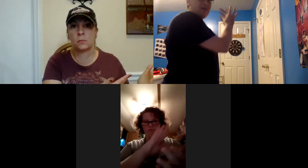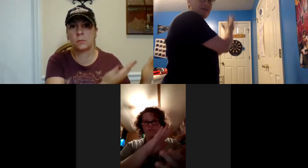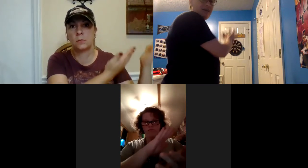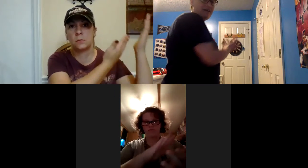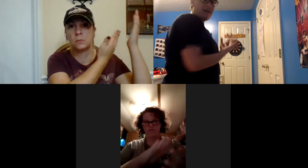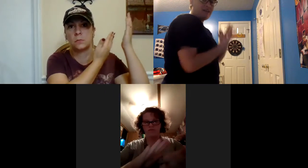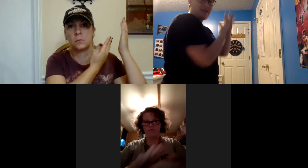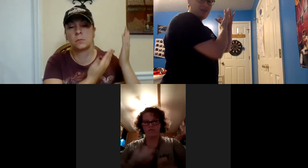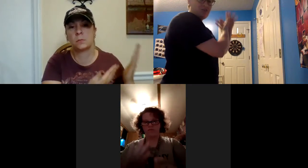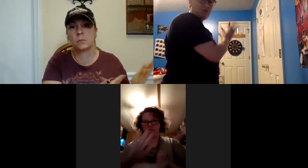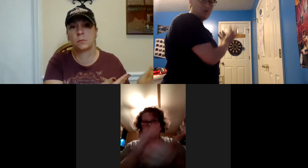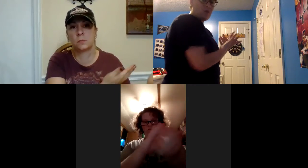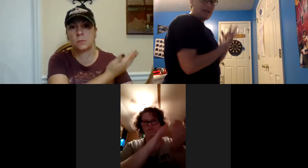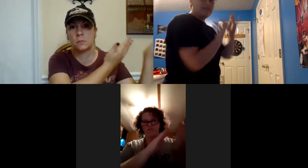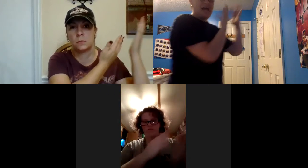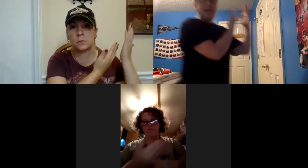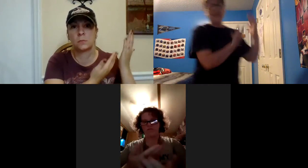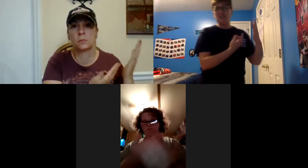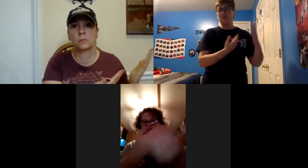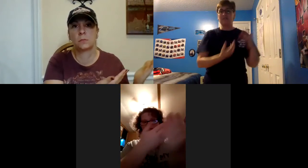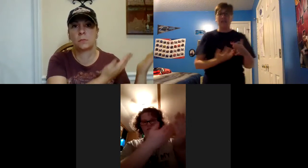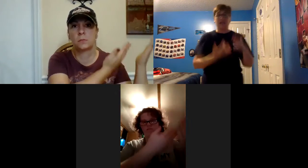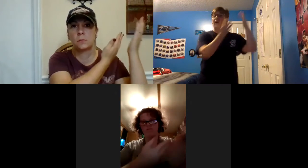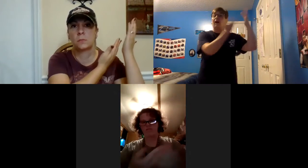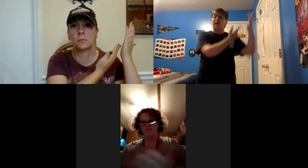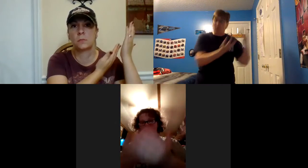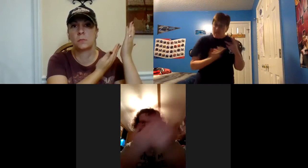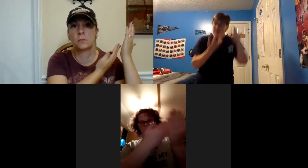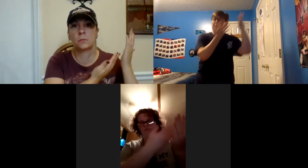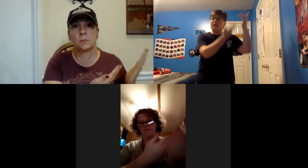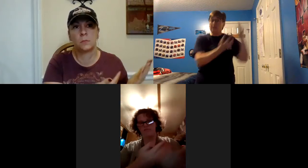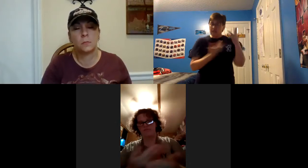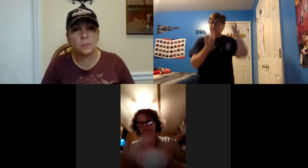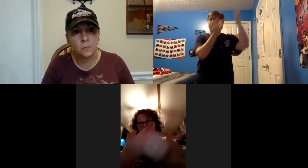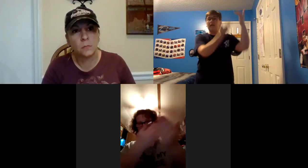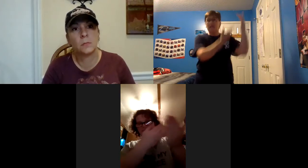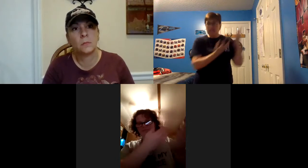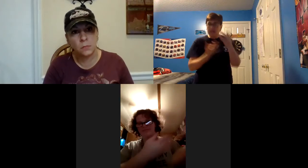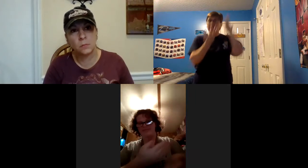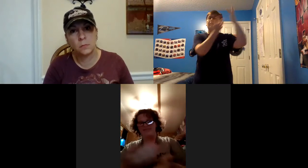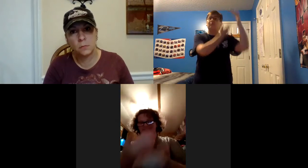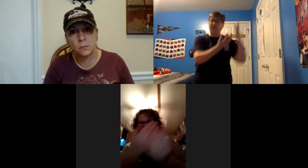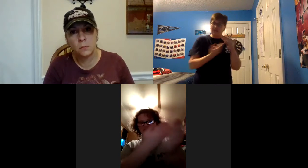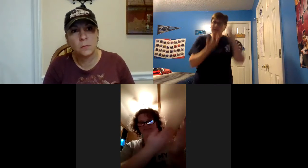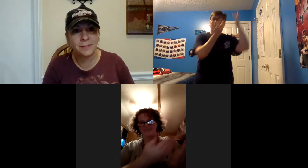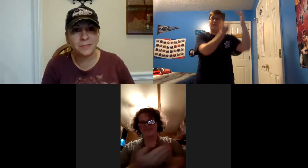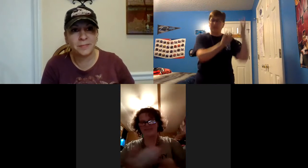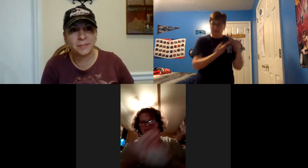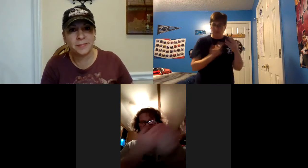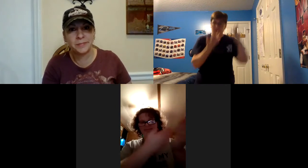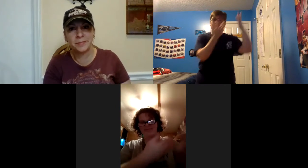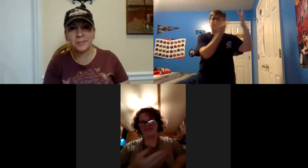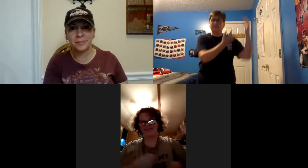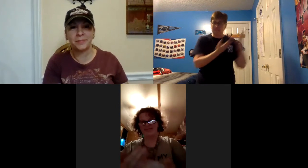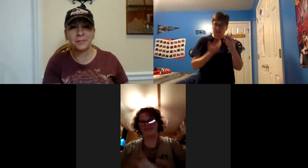down. Yeah, and you're doing wait. And that's almost like, I'm waiting, I'm waiting, I'm waiting, I'm